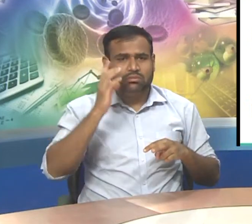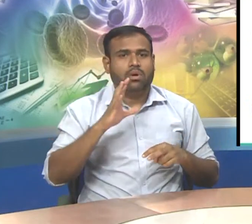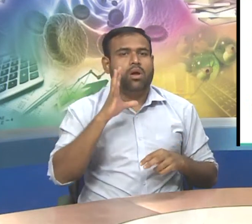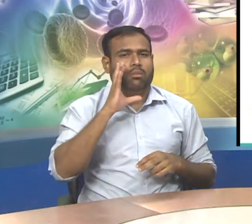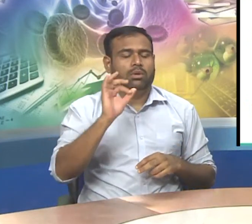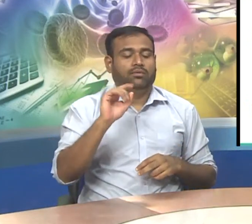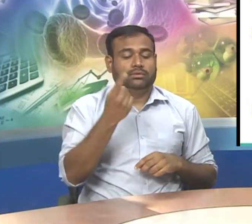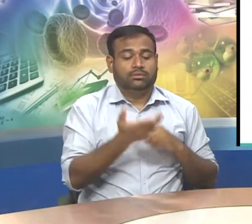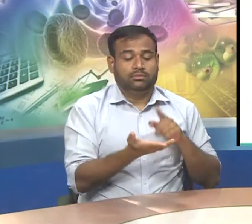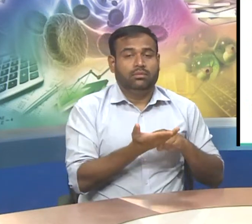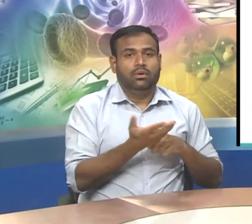president.